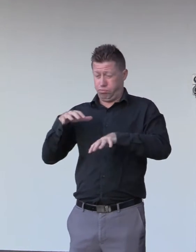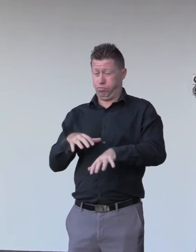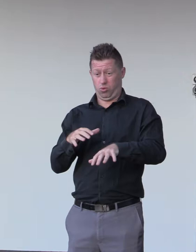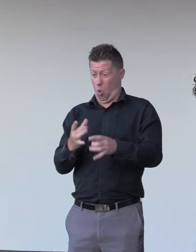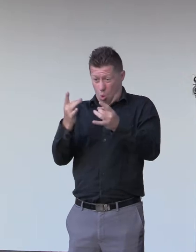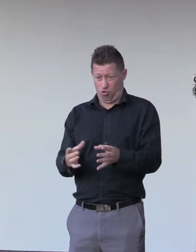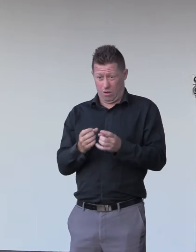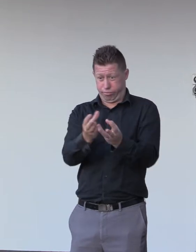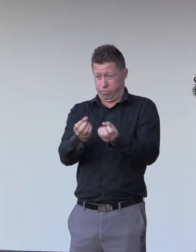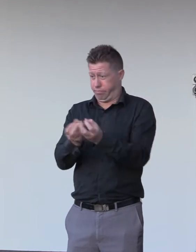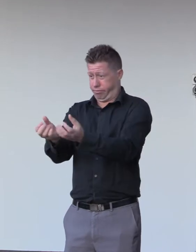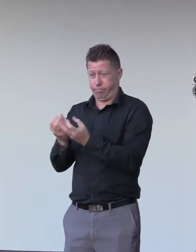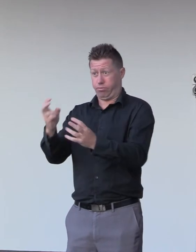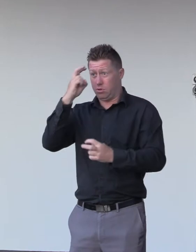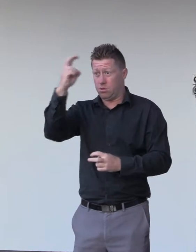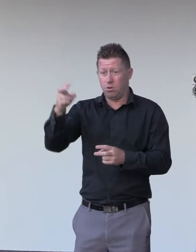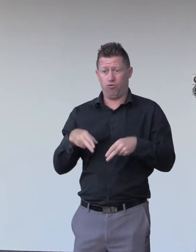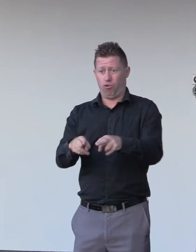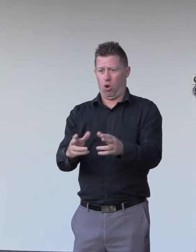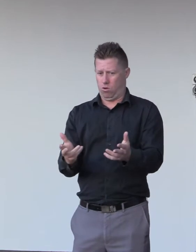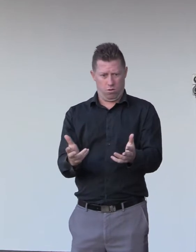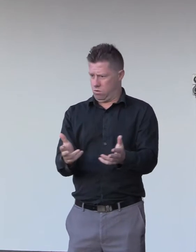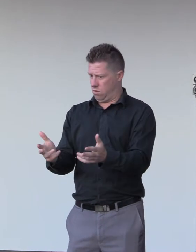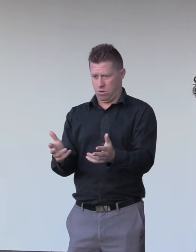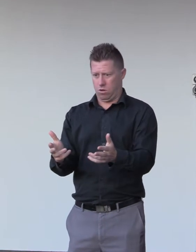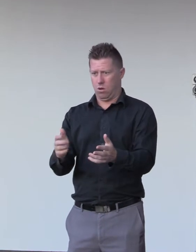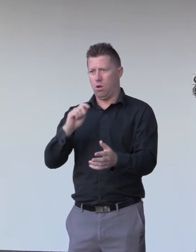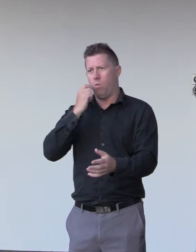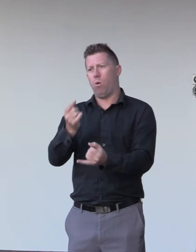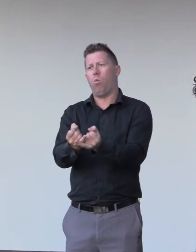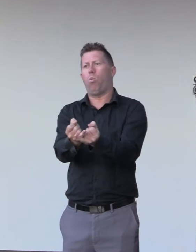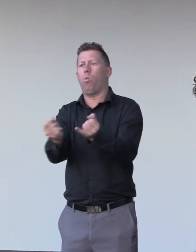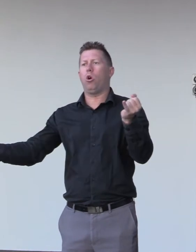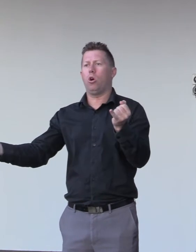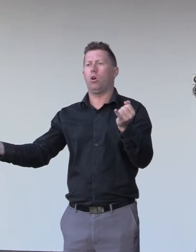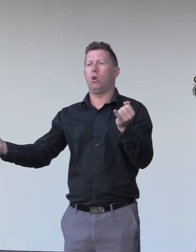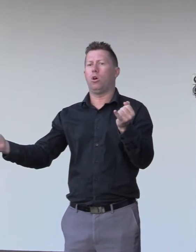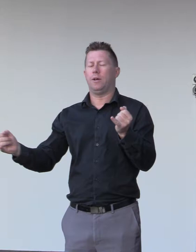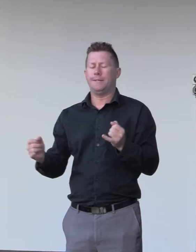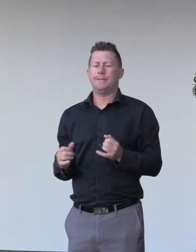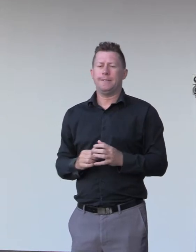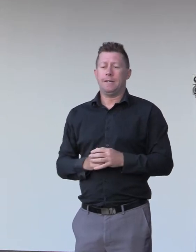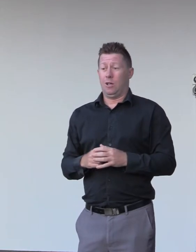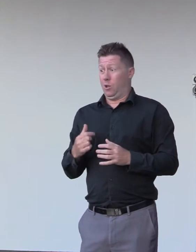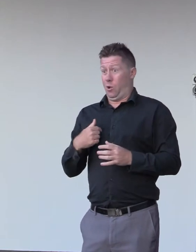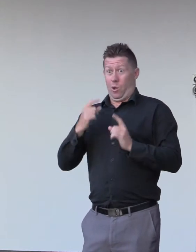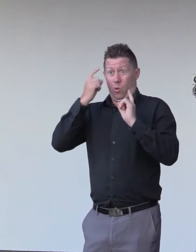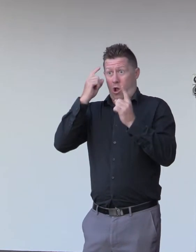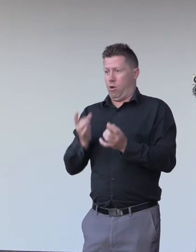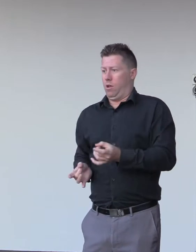to our road networks or to the rail infrastructure, it's just going to continue to exacerbate those challenges, particularly with our supply